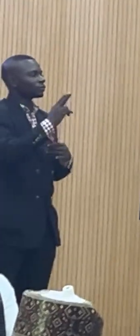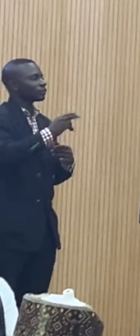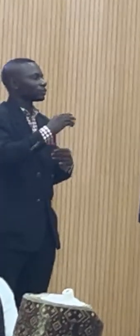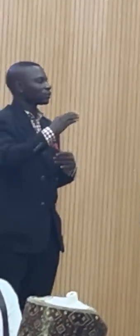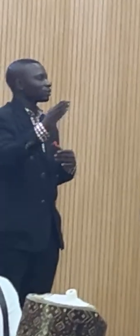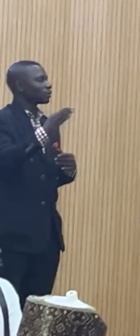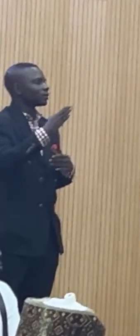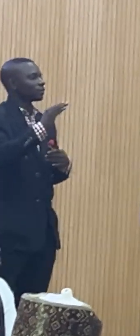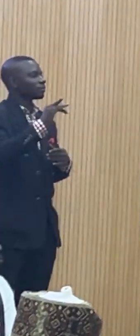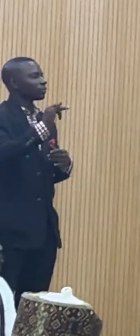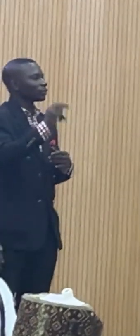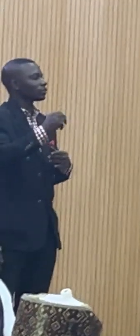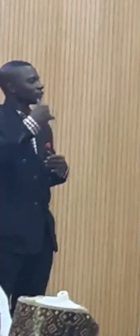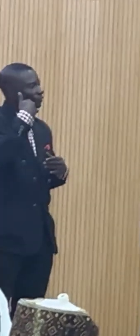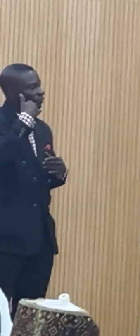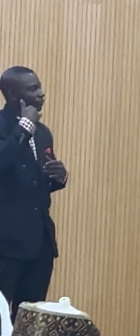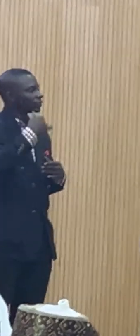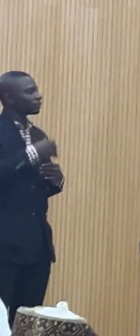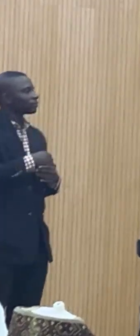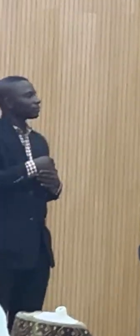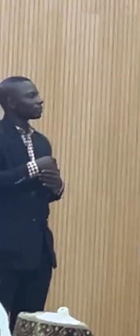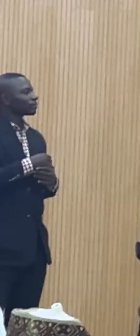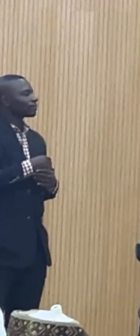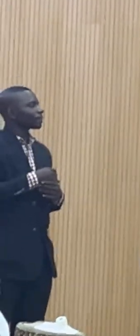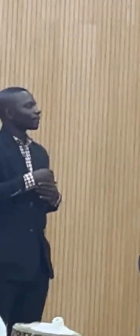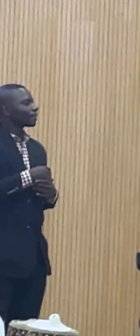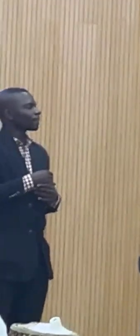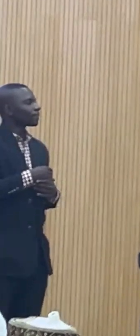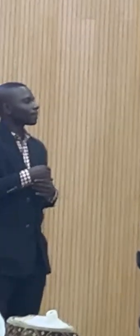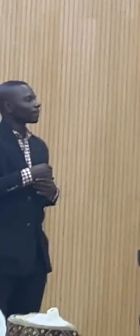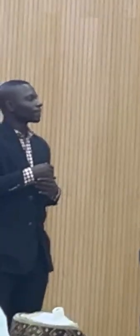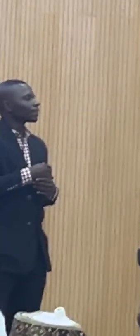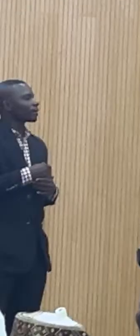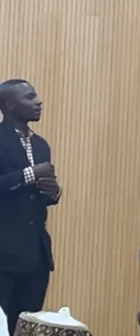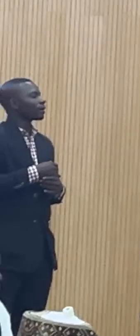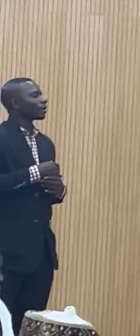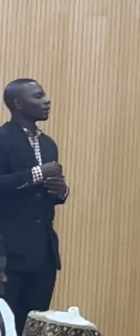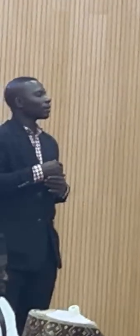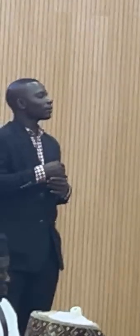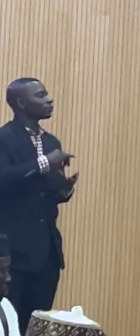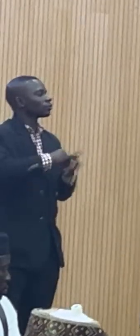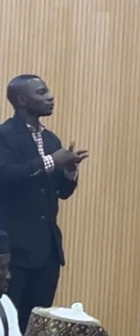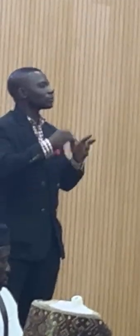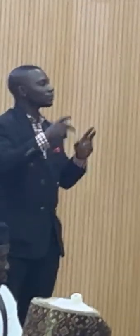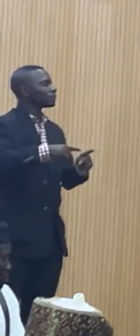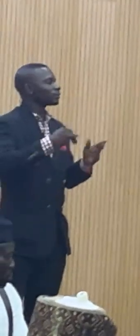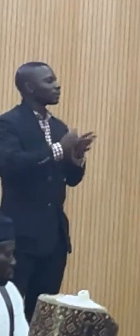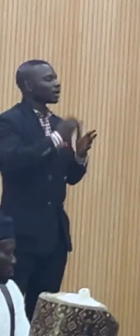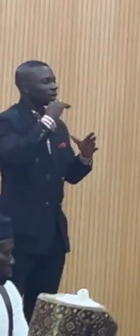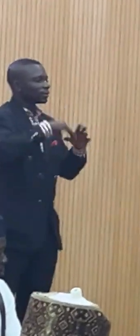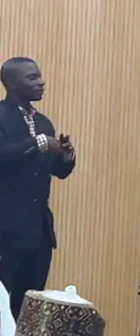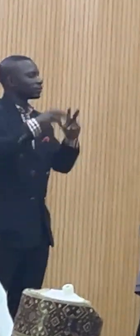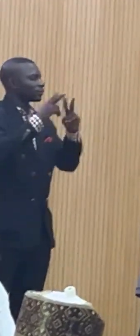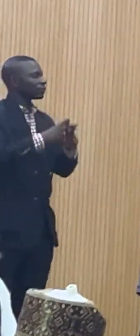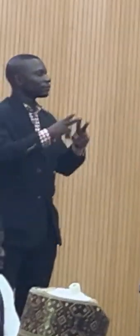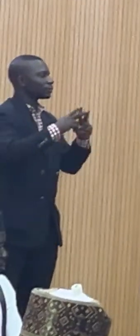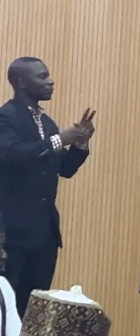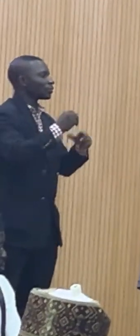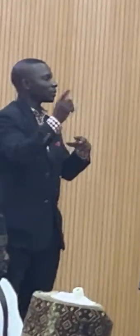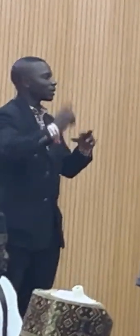phone, no. Smart response.